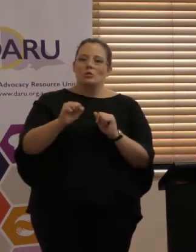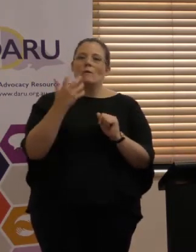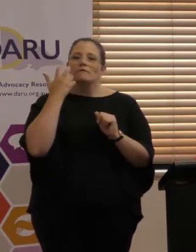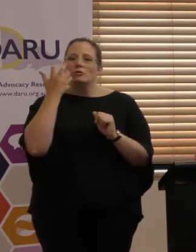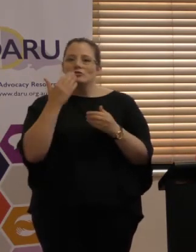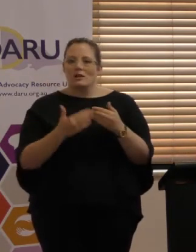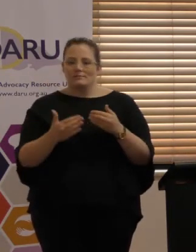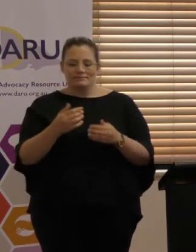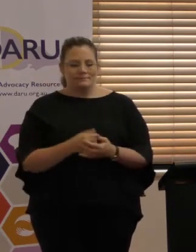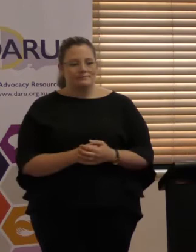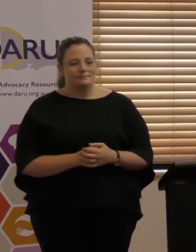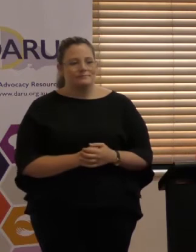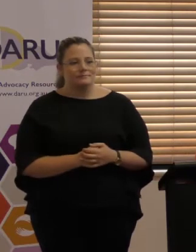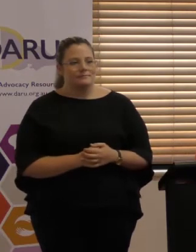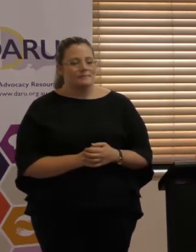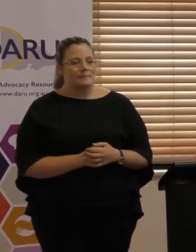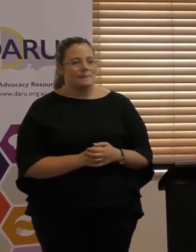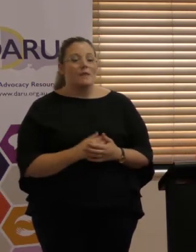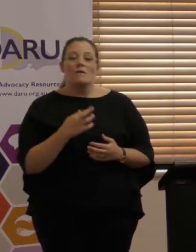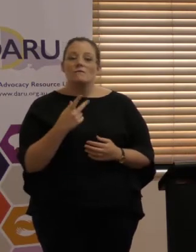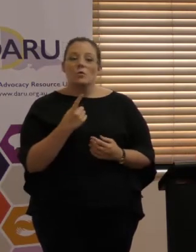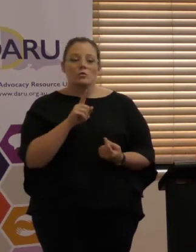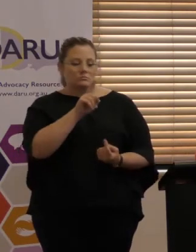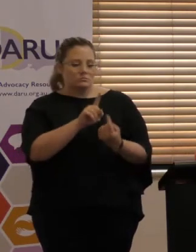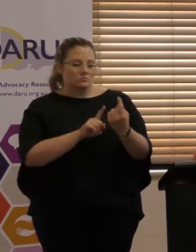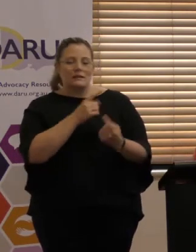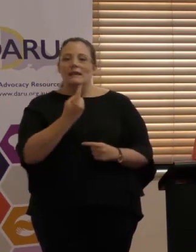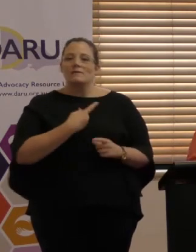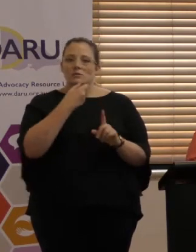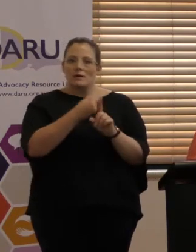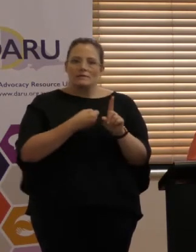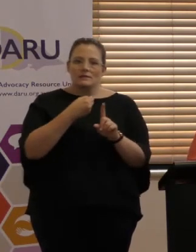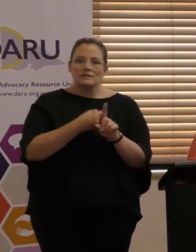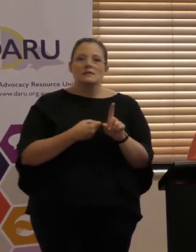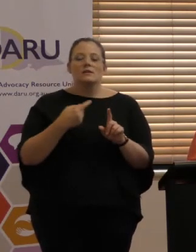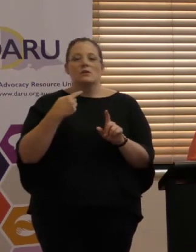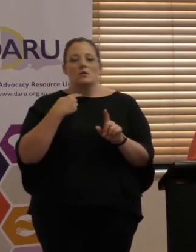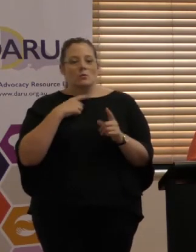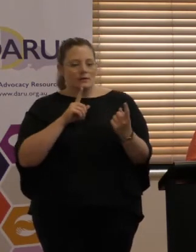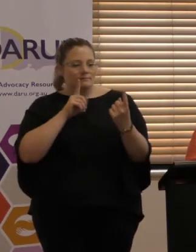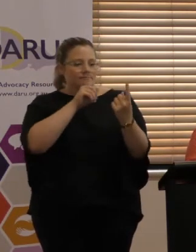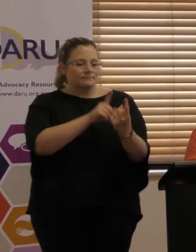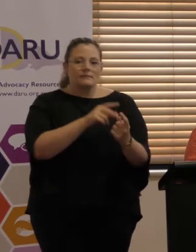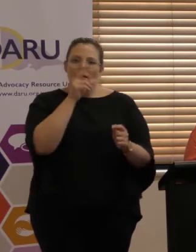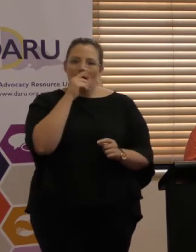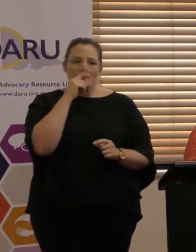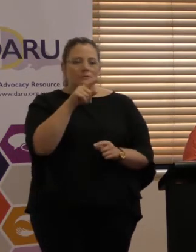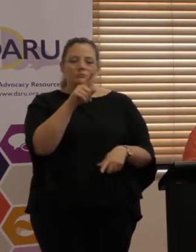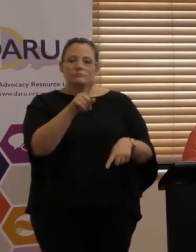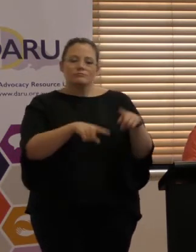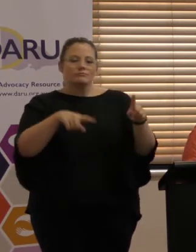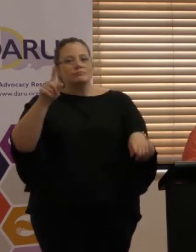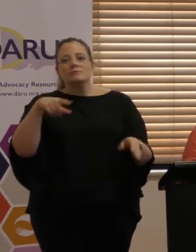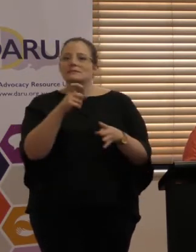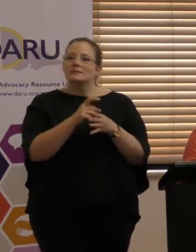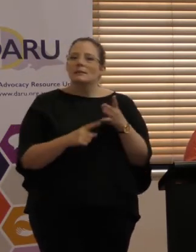When it comes to our individual advocacy, we see, as I said, young people with a wide range of disabilities and